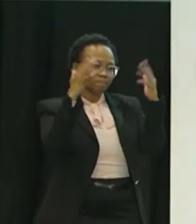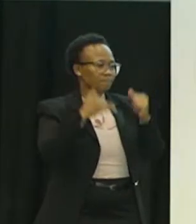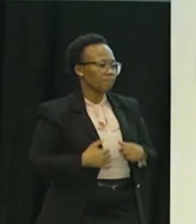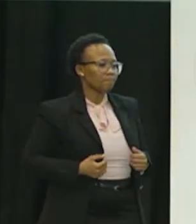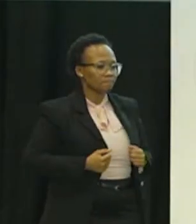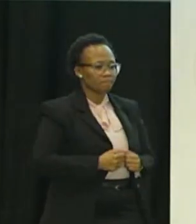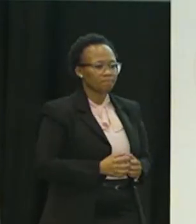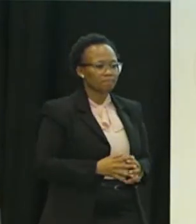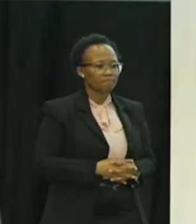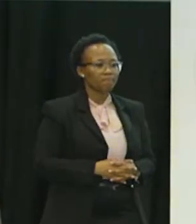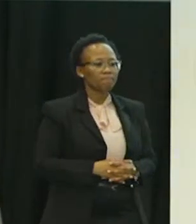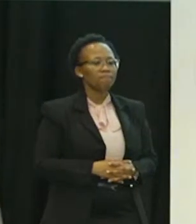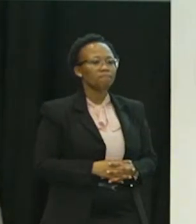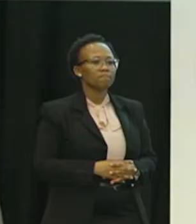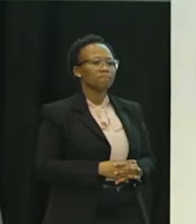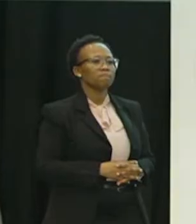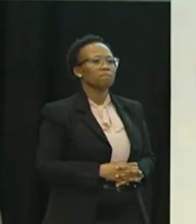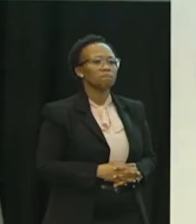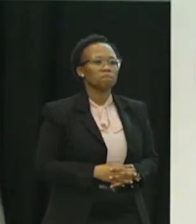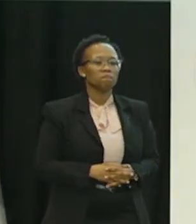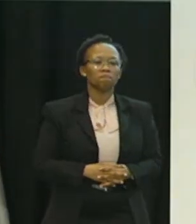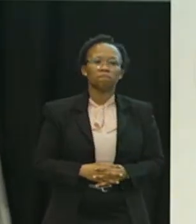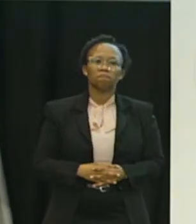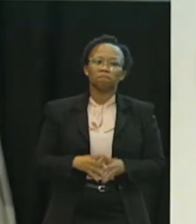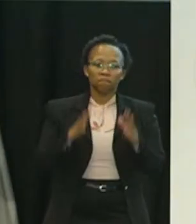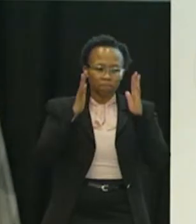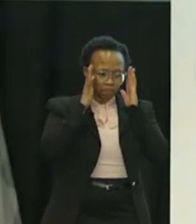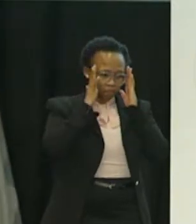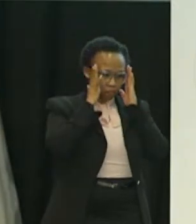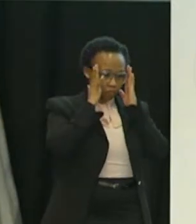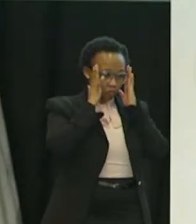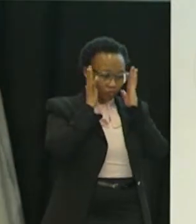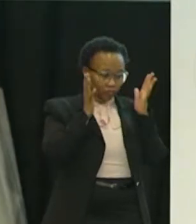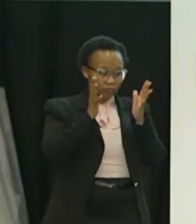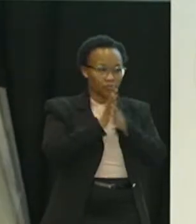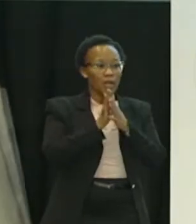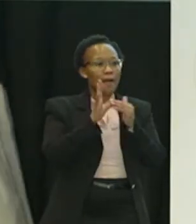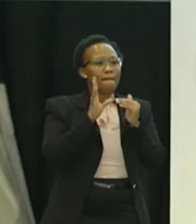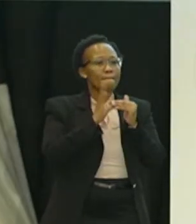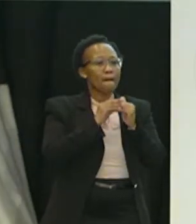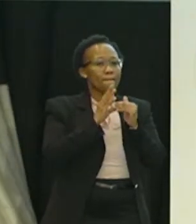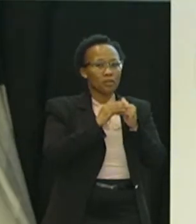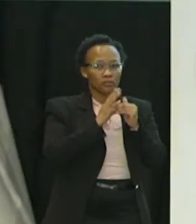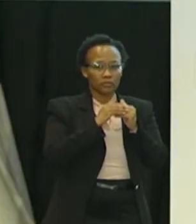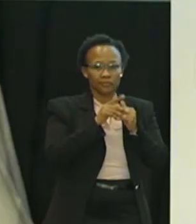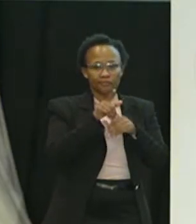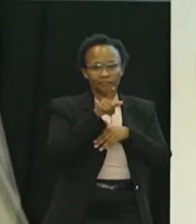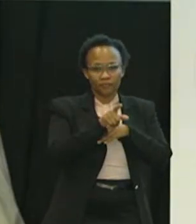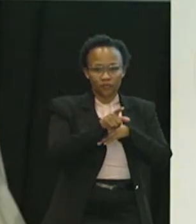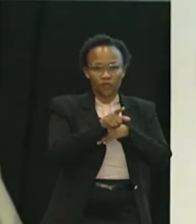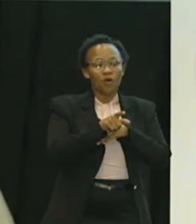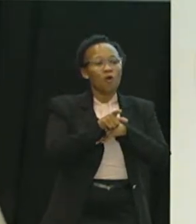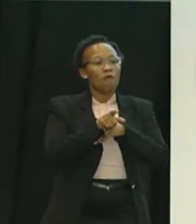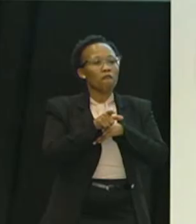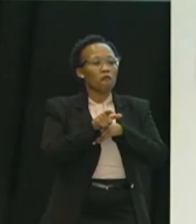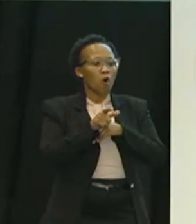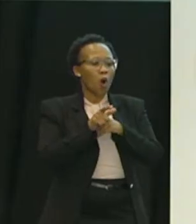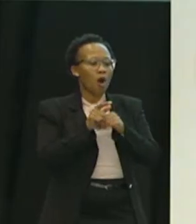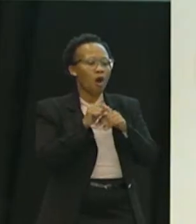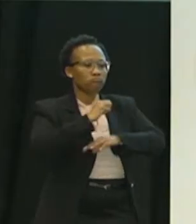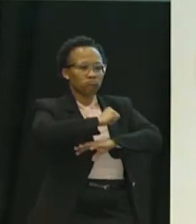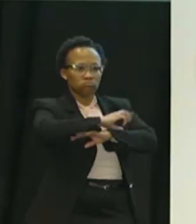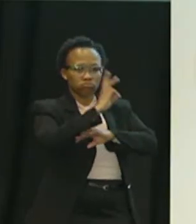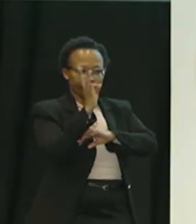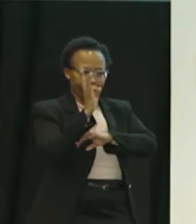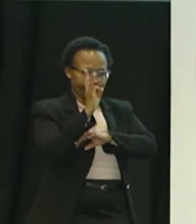And then coming to the actual services that members of key population go into the clinics to access. Basic HIV